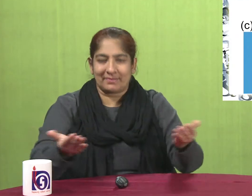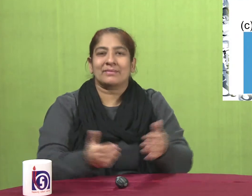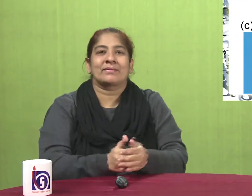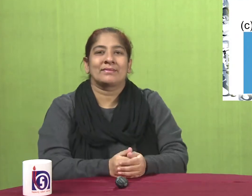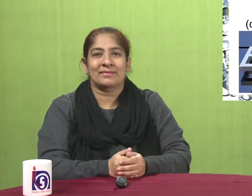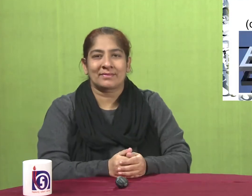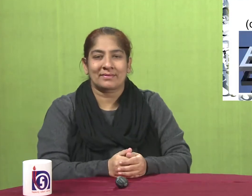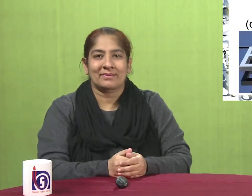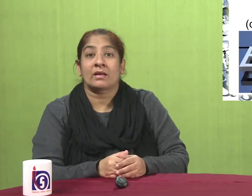support.